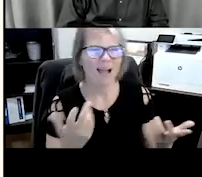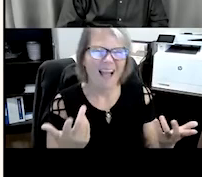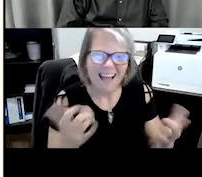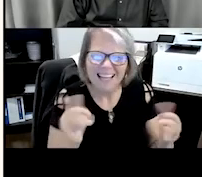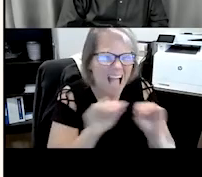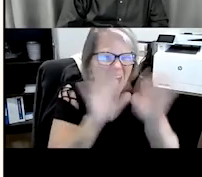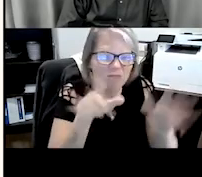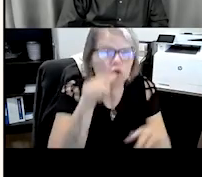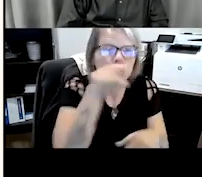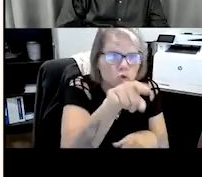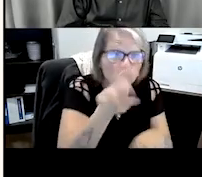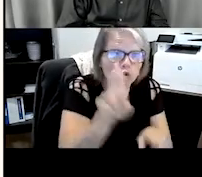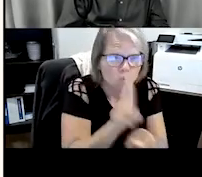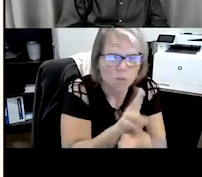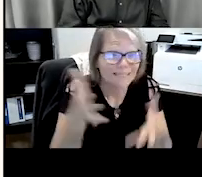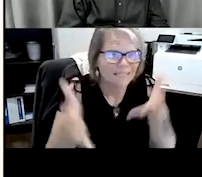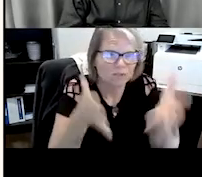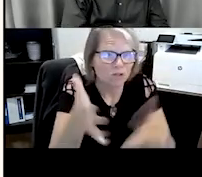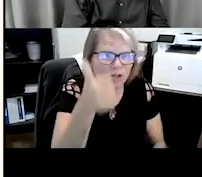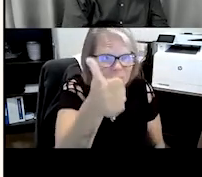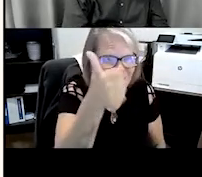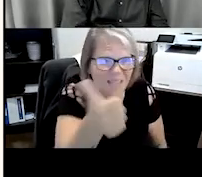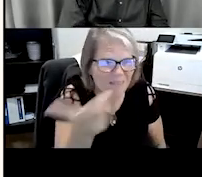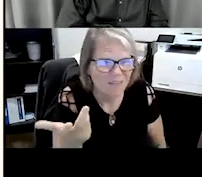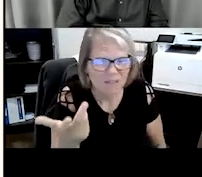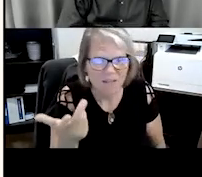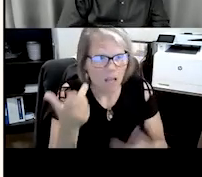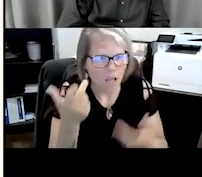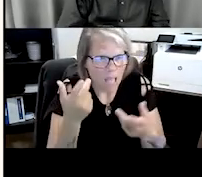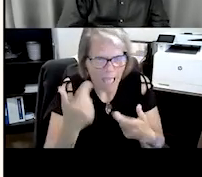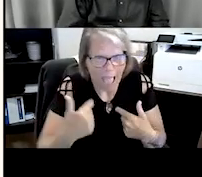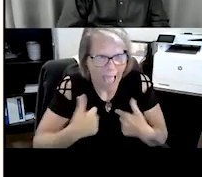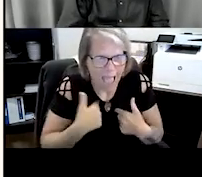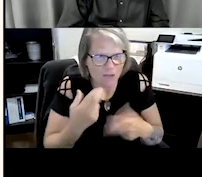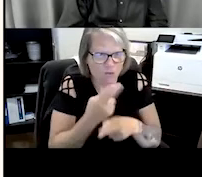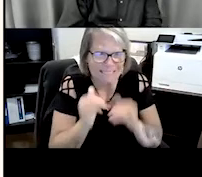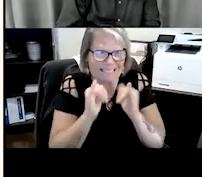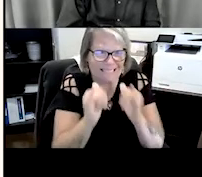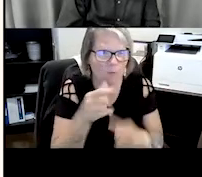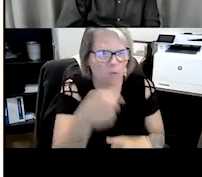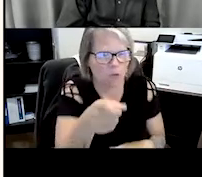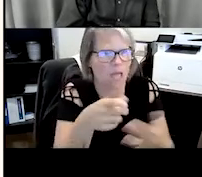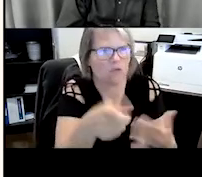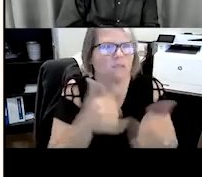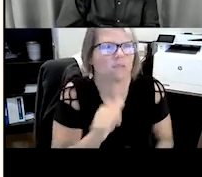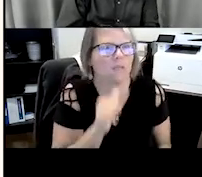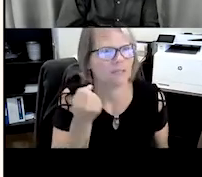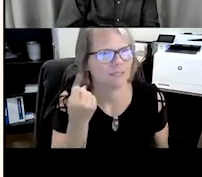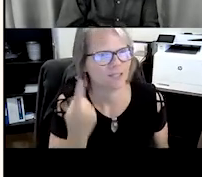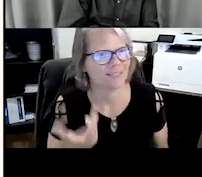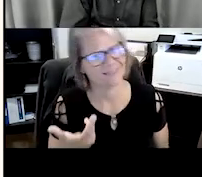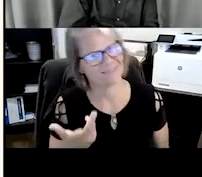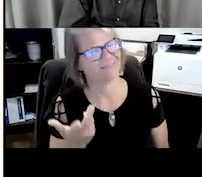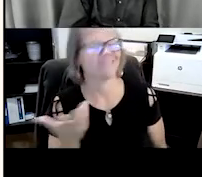behind the counter acts like you're speaking Swahili to them or something, hearing people use gestures too. I use the